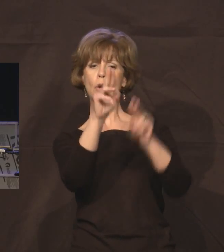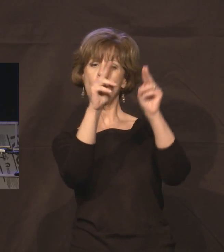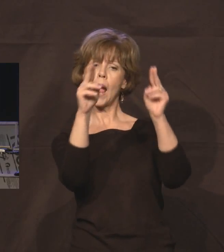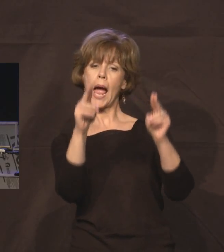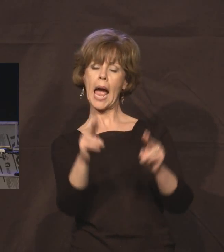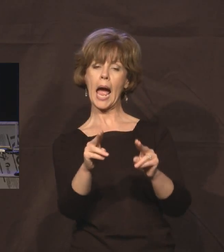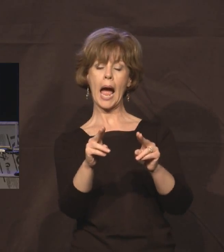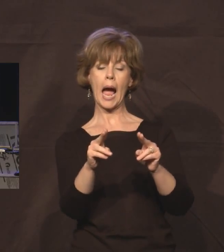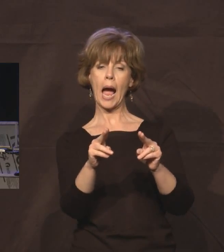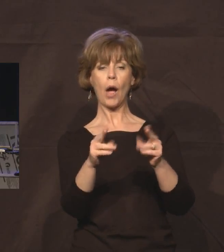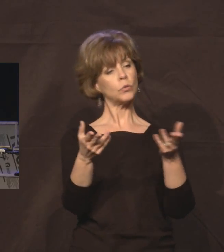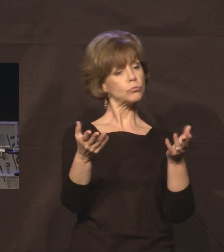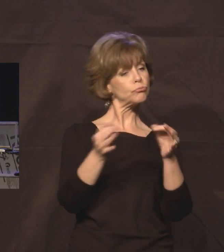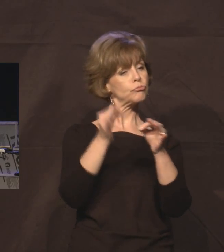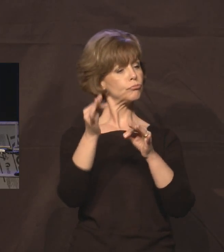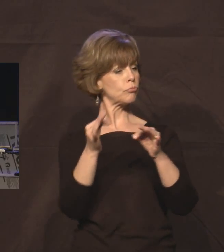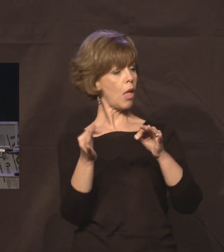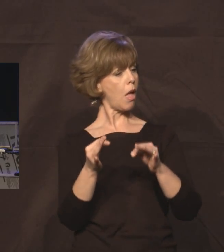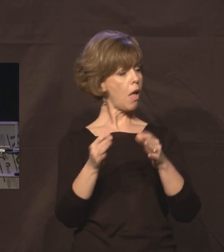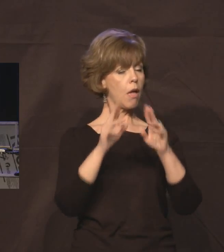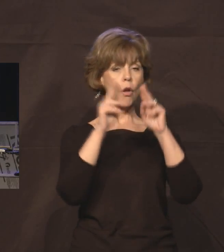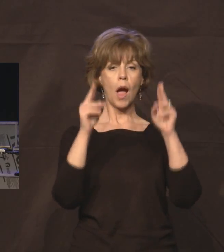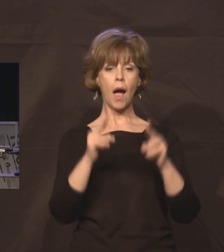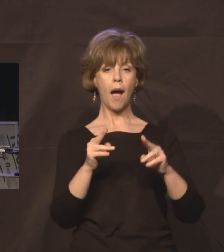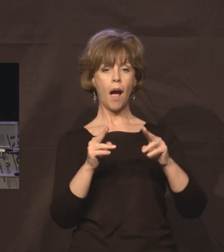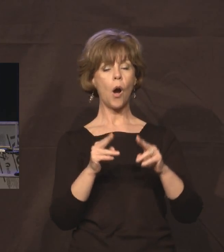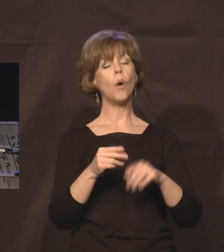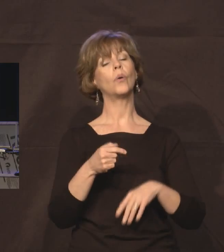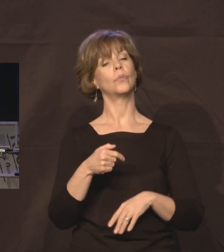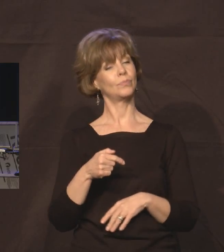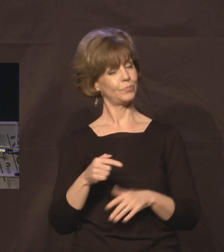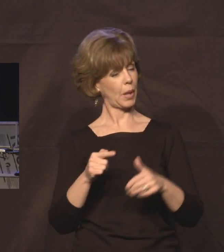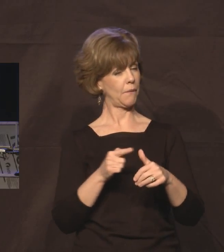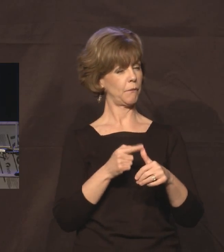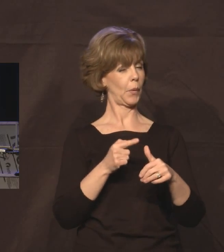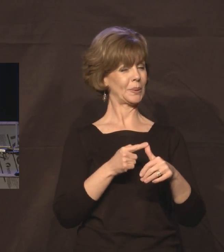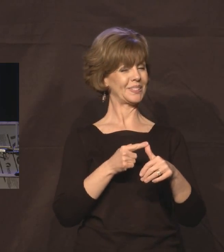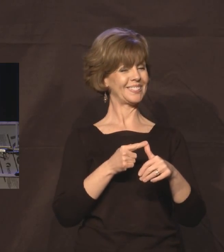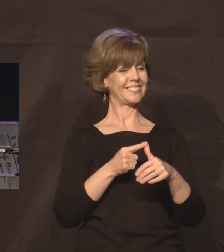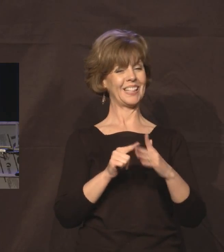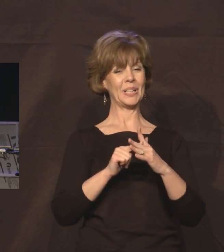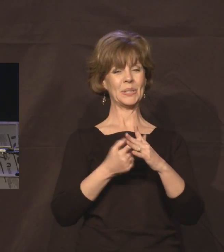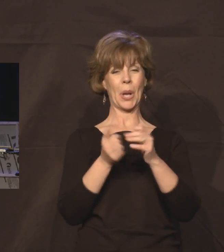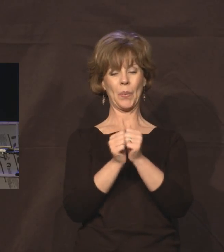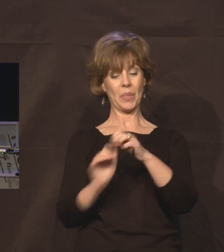mean, if someone said, man, tell me about your house, tell me all about it, you'd say, well, let me tell you about the foundation.